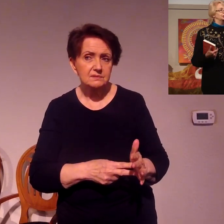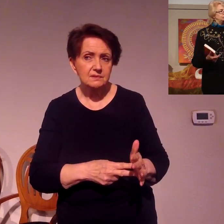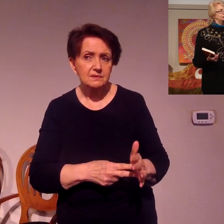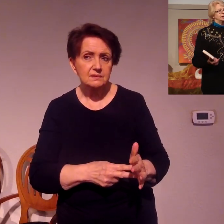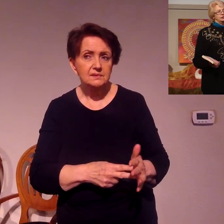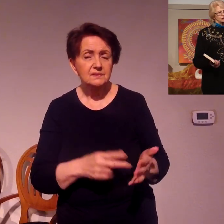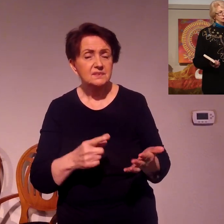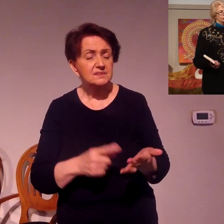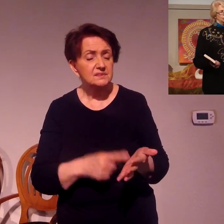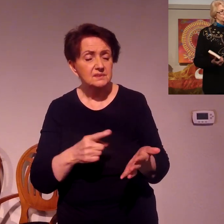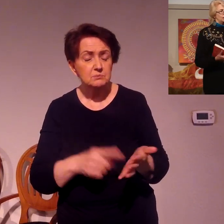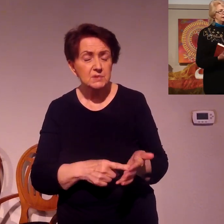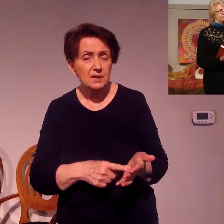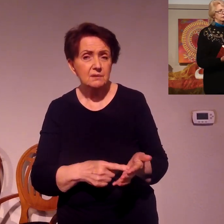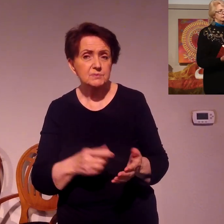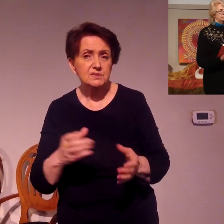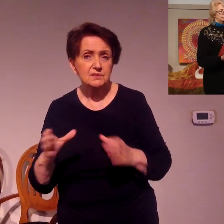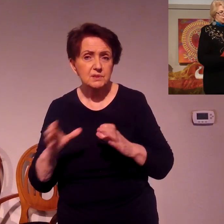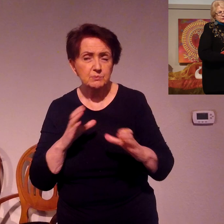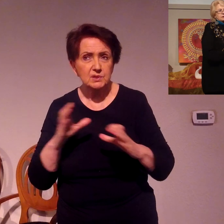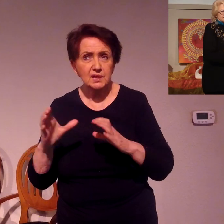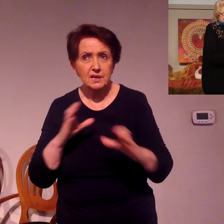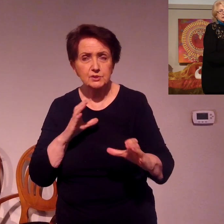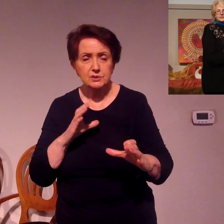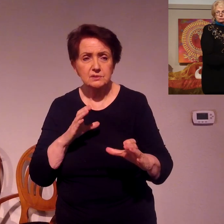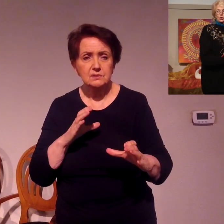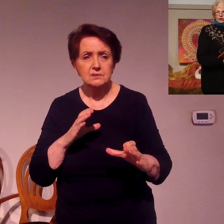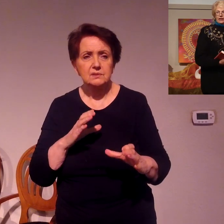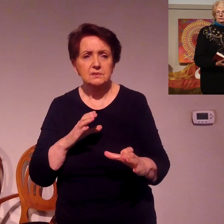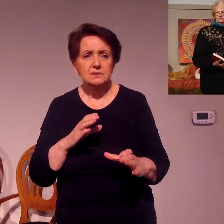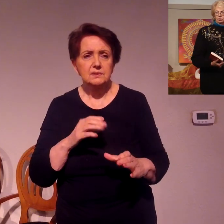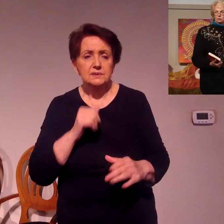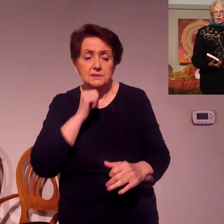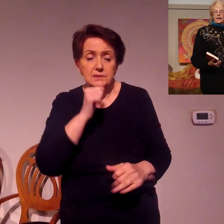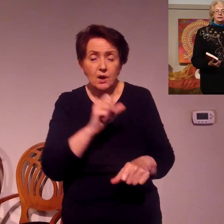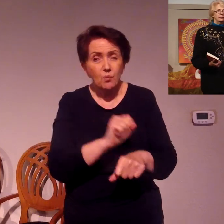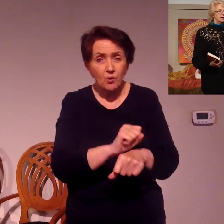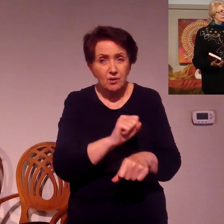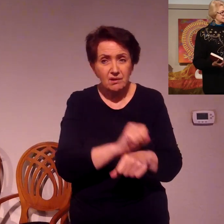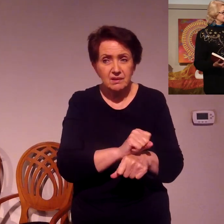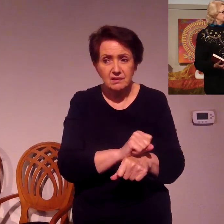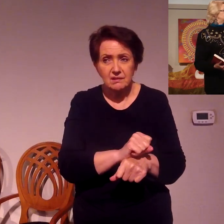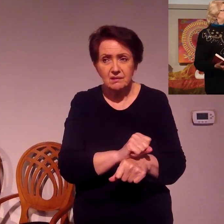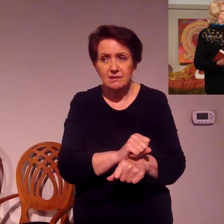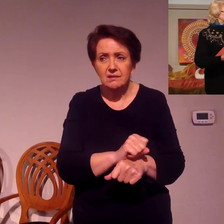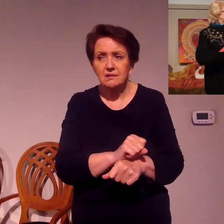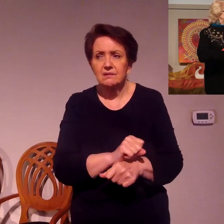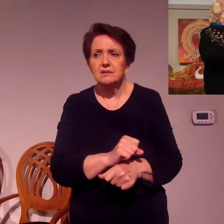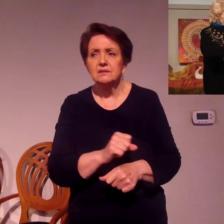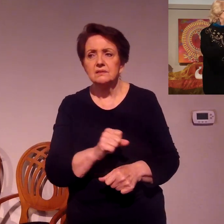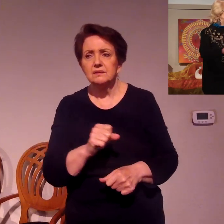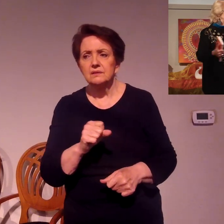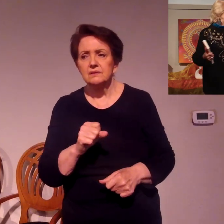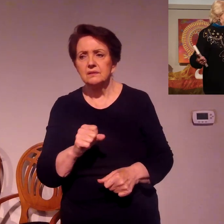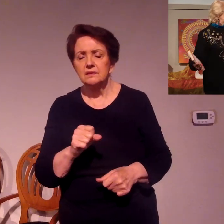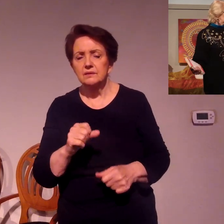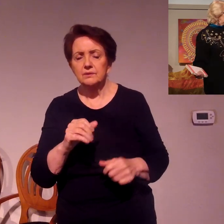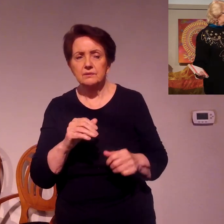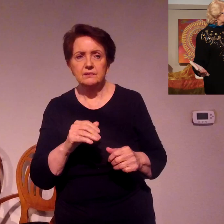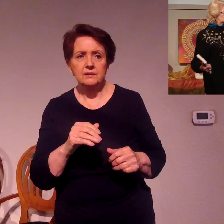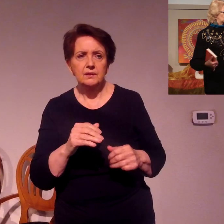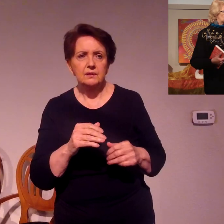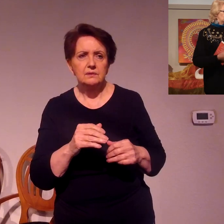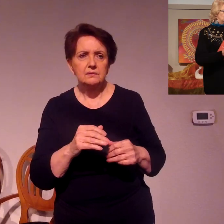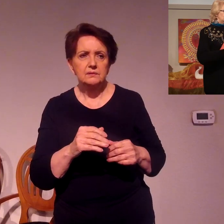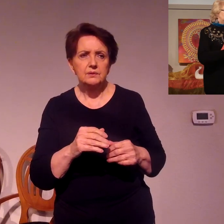times for communication when something isn't working, right? This doesn't mean we just lift each other up no matter